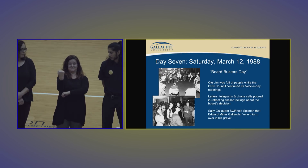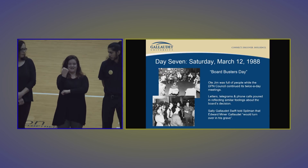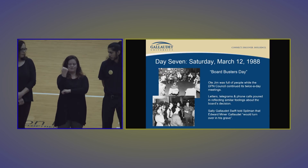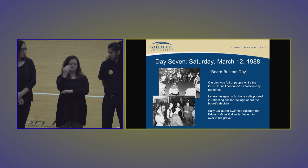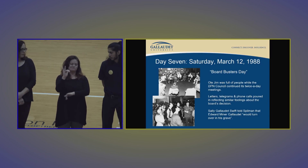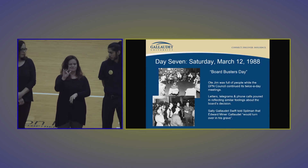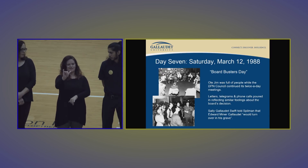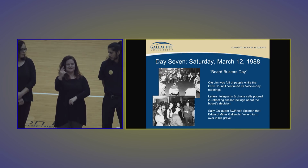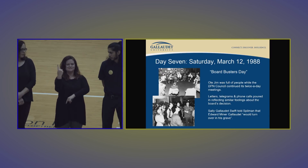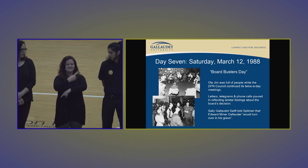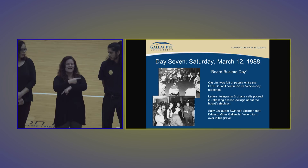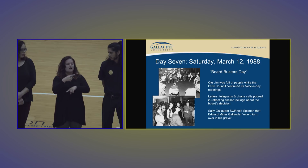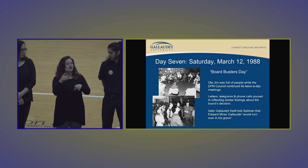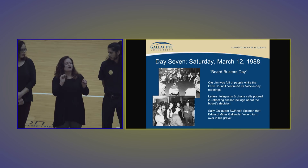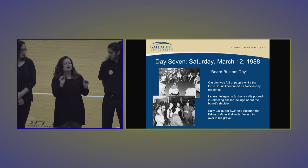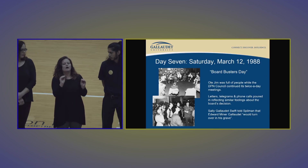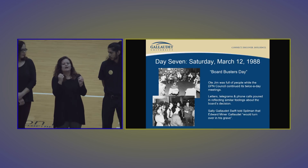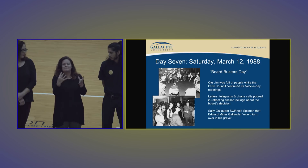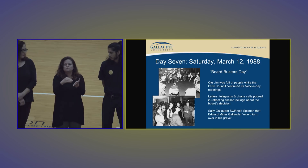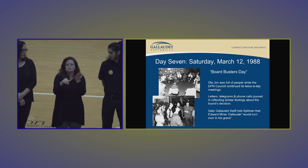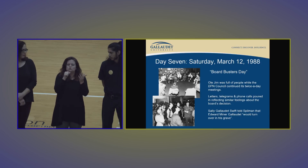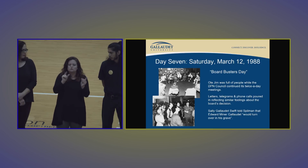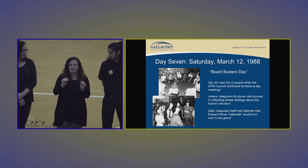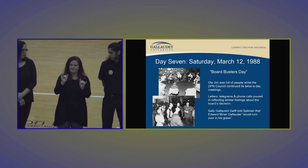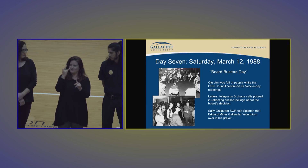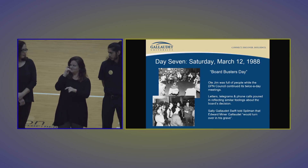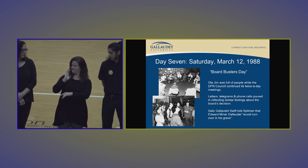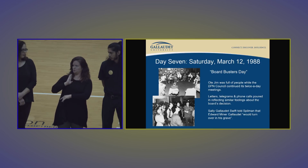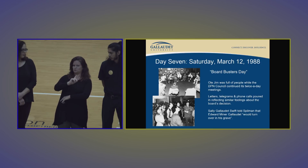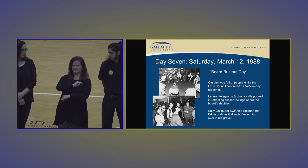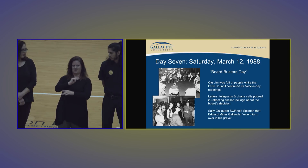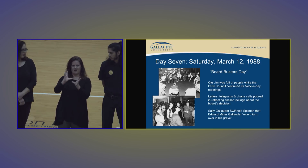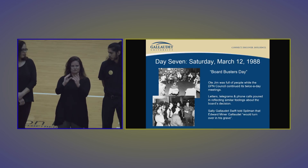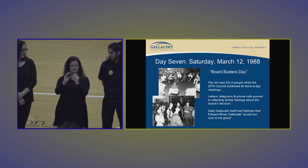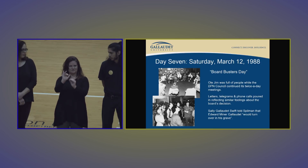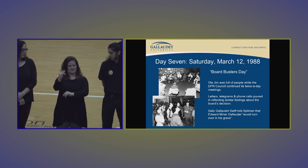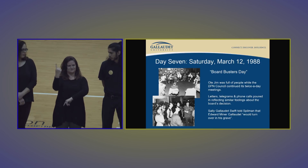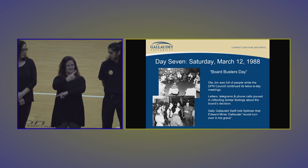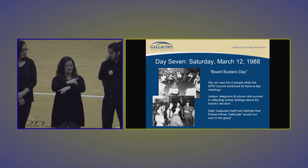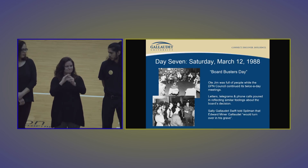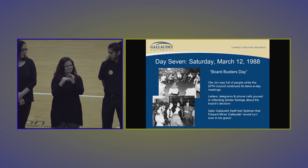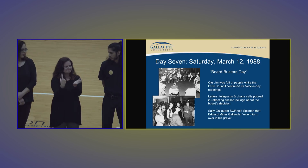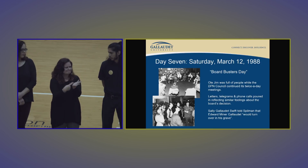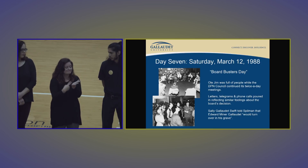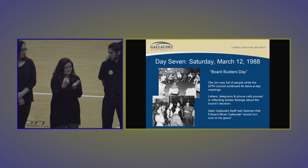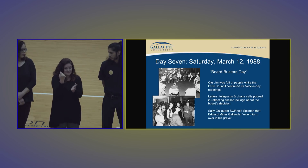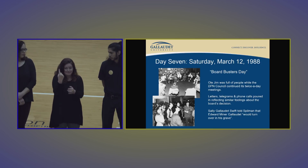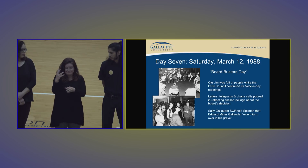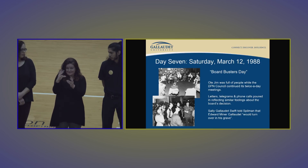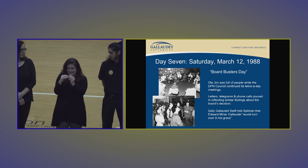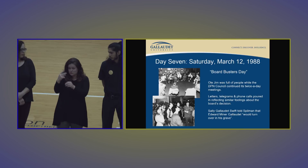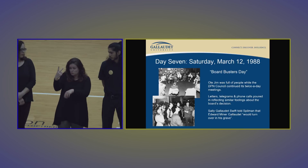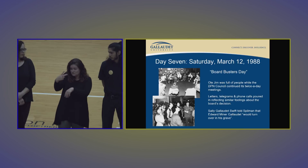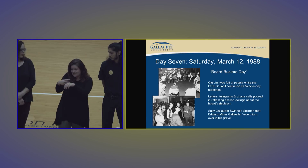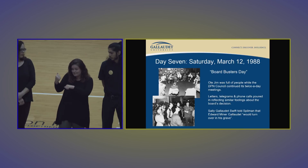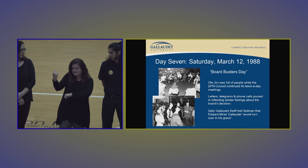and deaf people here to assist in the efforts. And the Board of Trustees was meeting that day to discuss